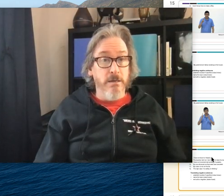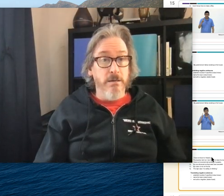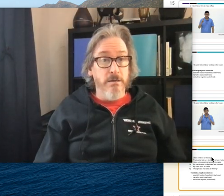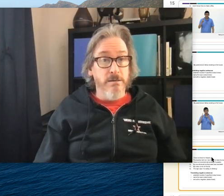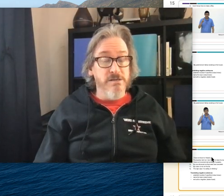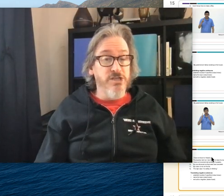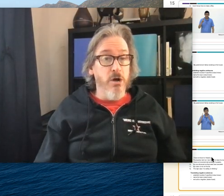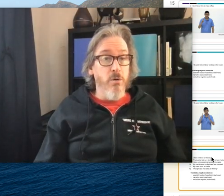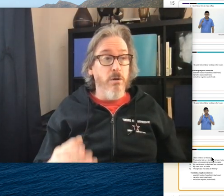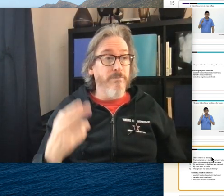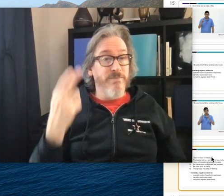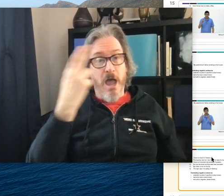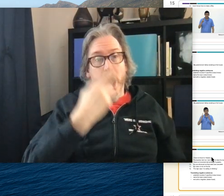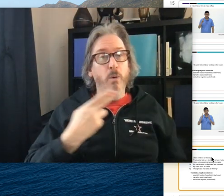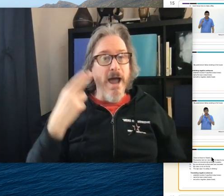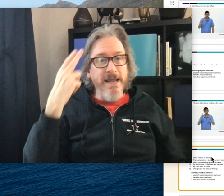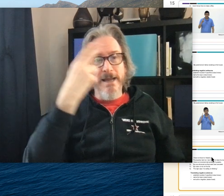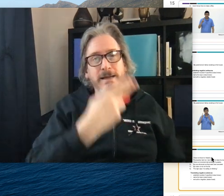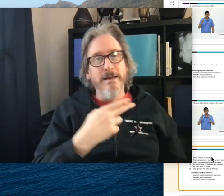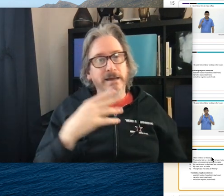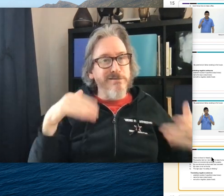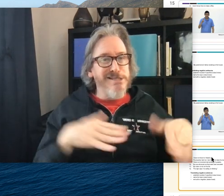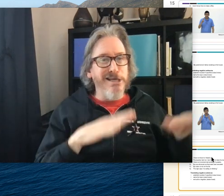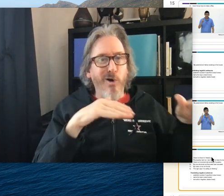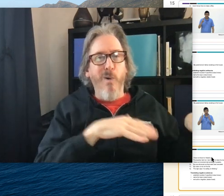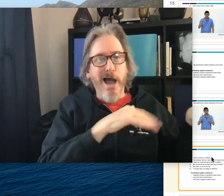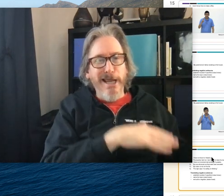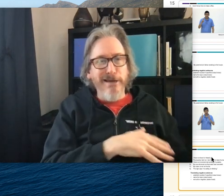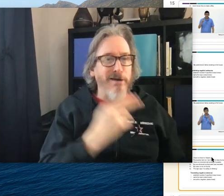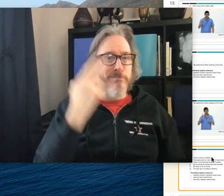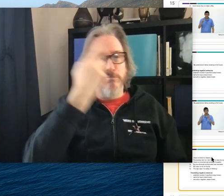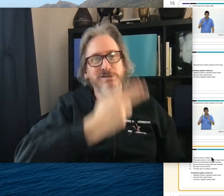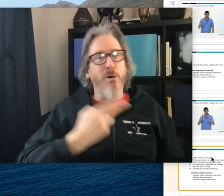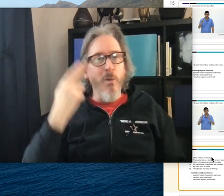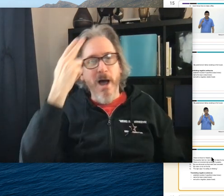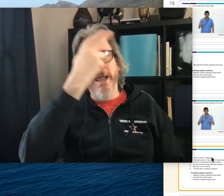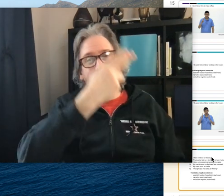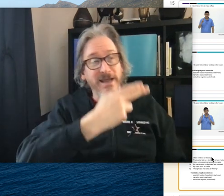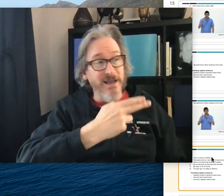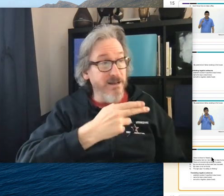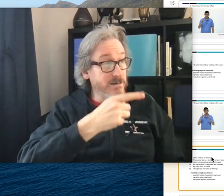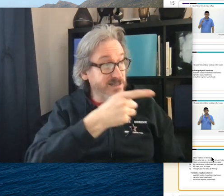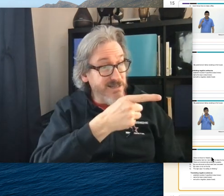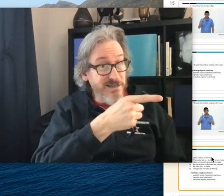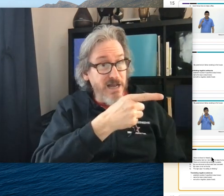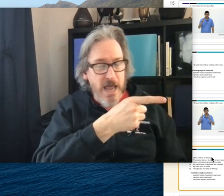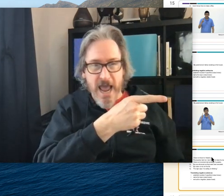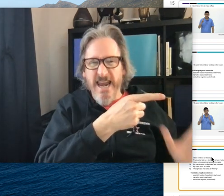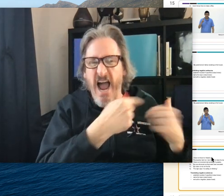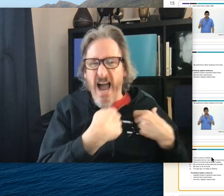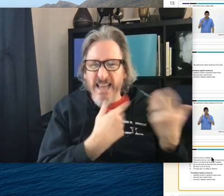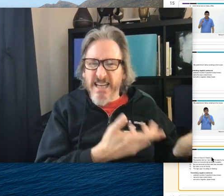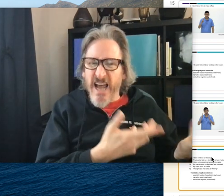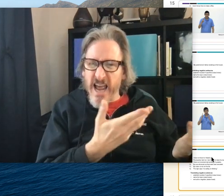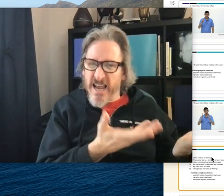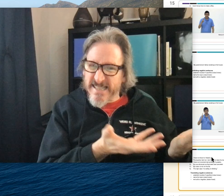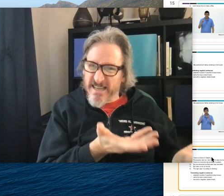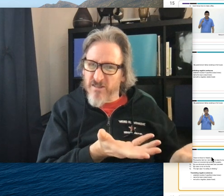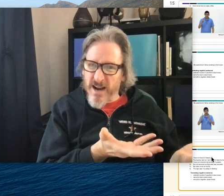Hawaii. So Hawaii, see Hawaii, right? So Hawaii, and